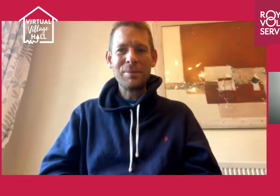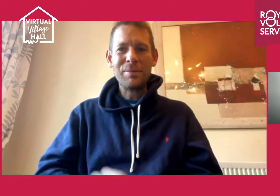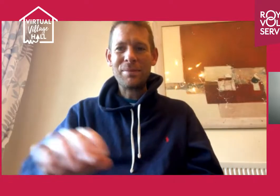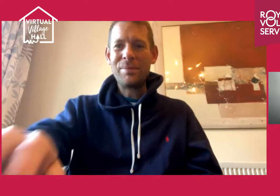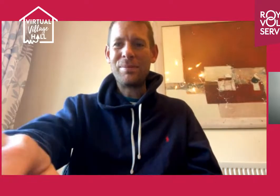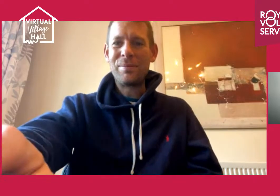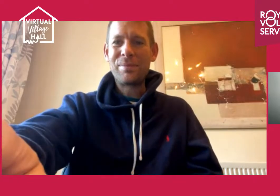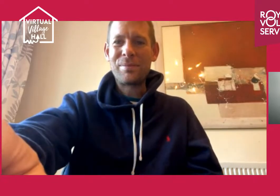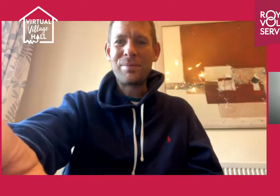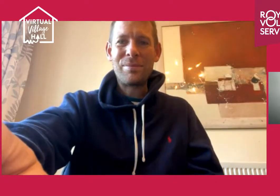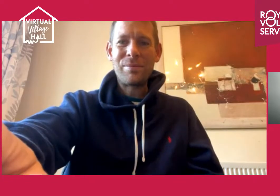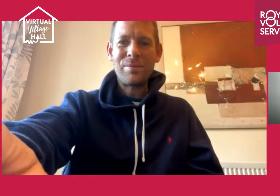know.